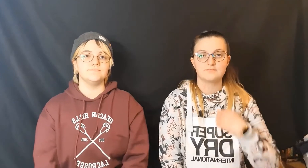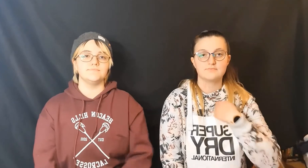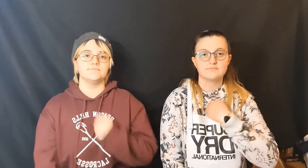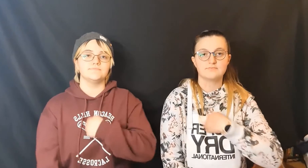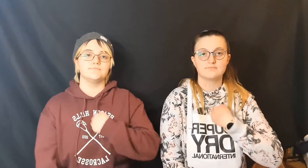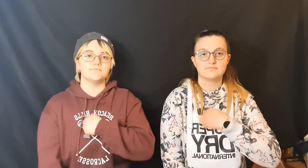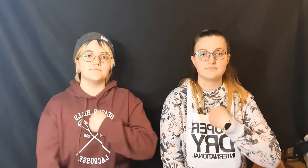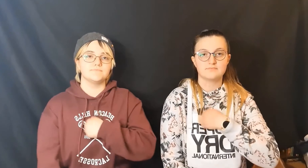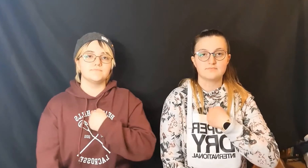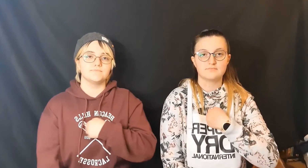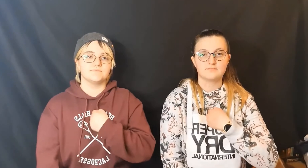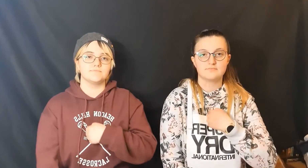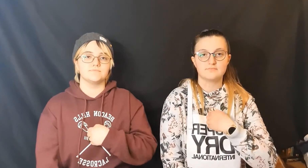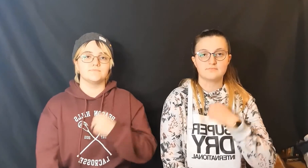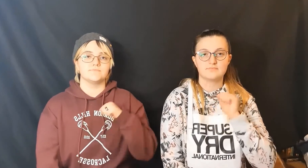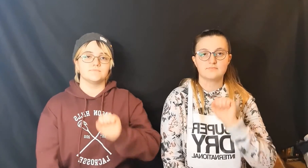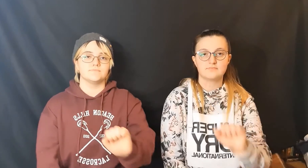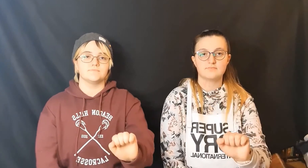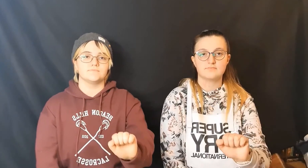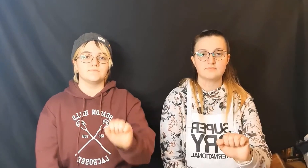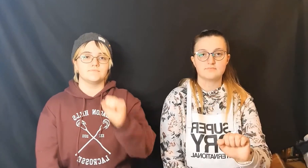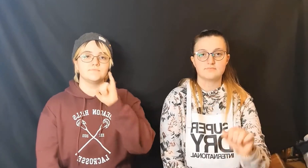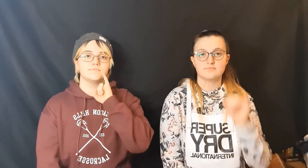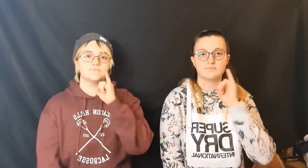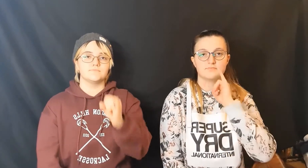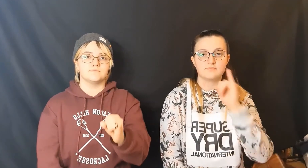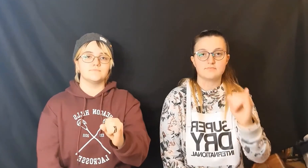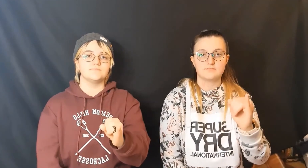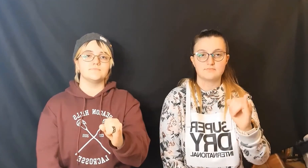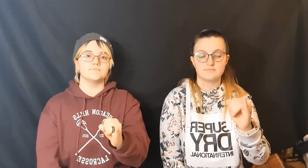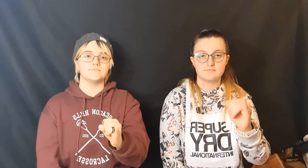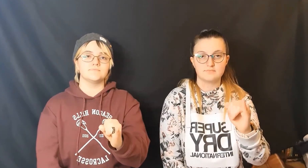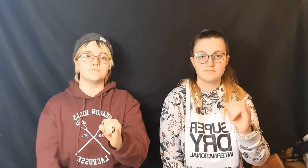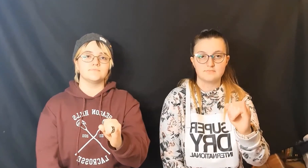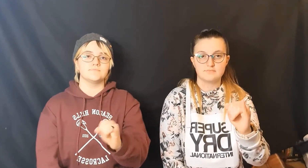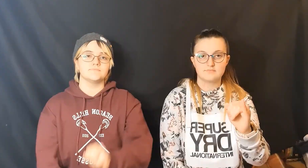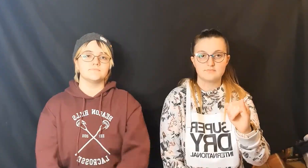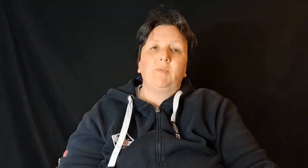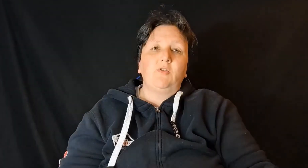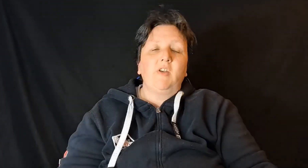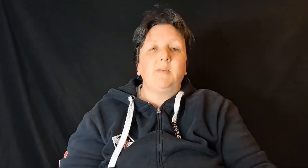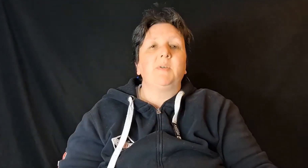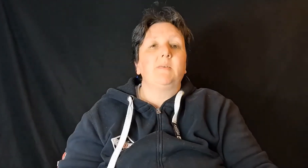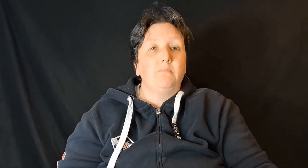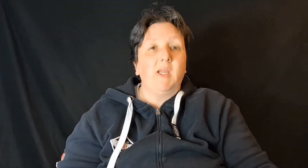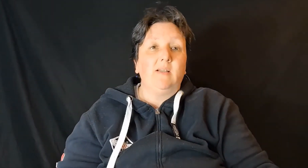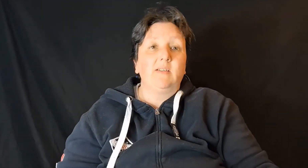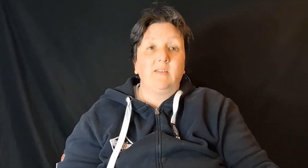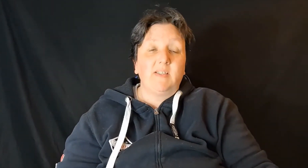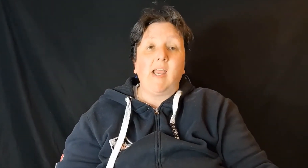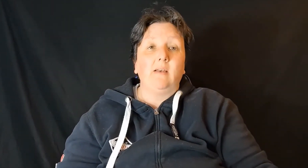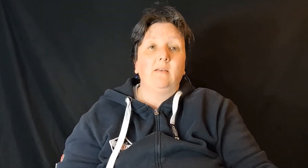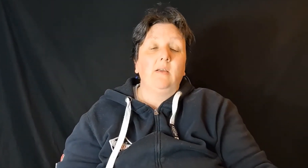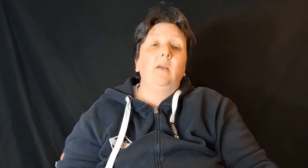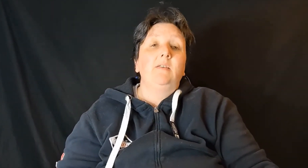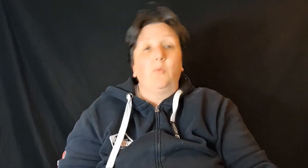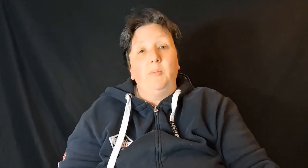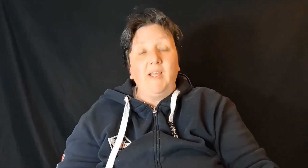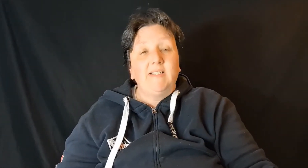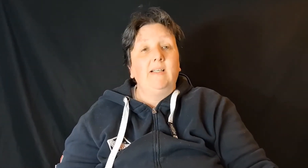Forgive us our trespasses. So trespass means sin. So we're basically